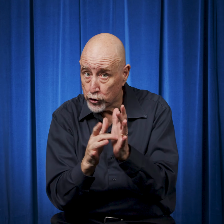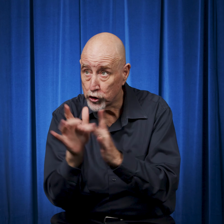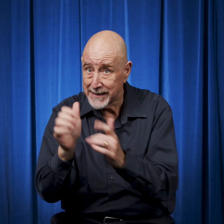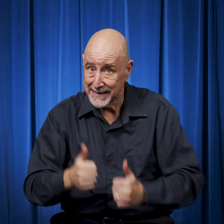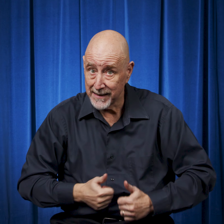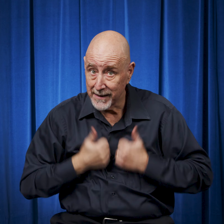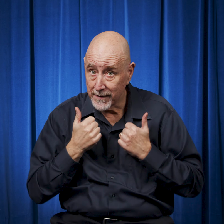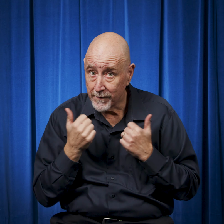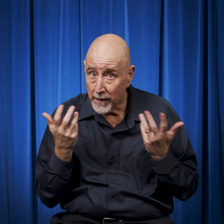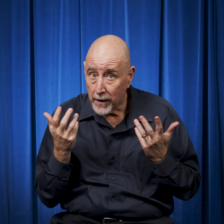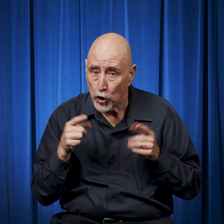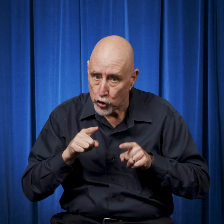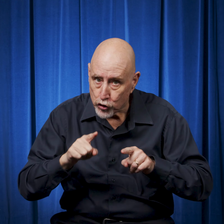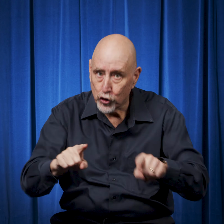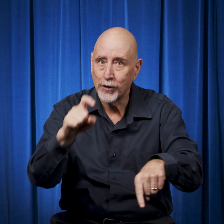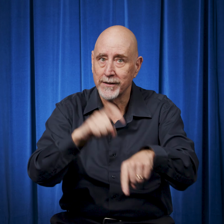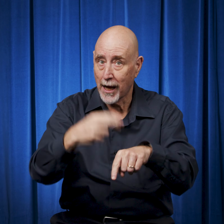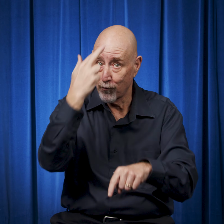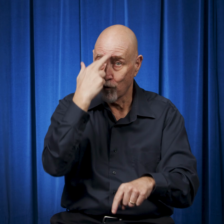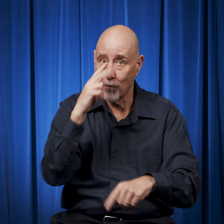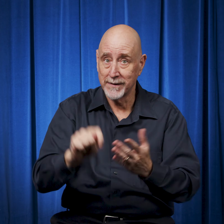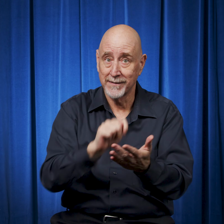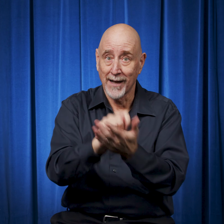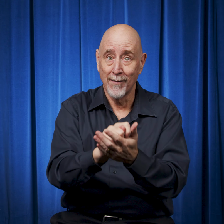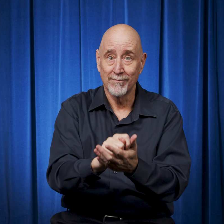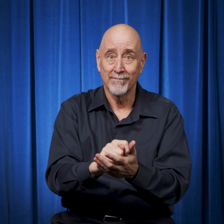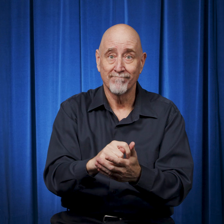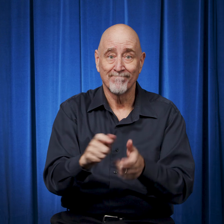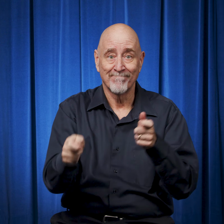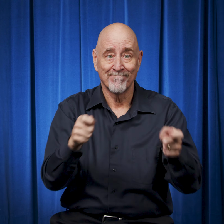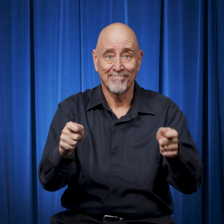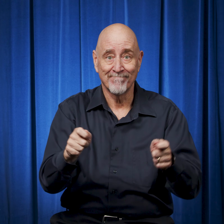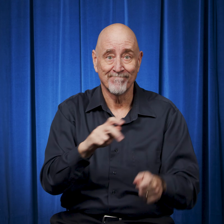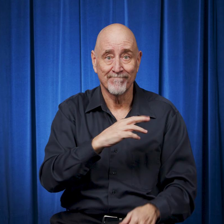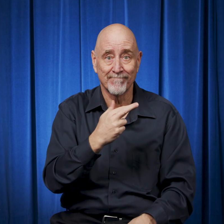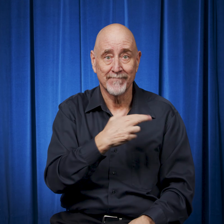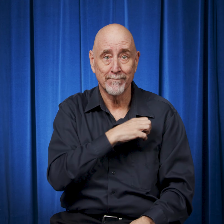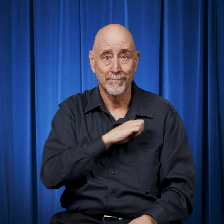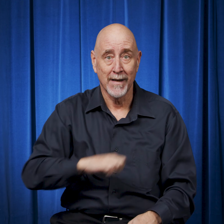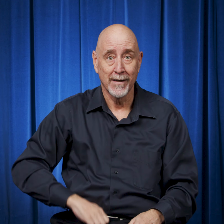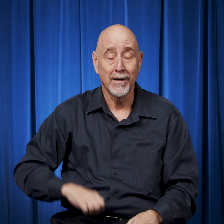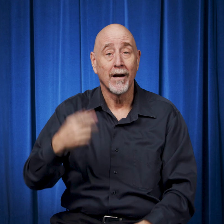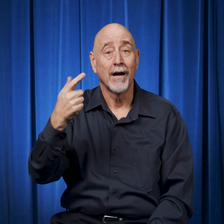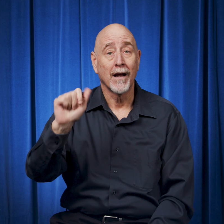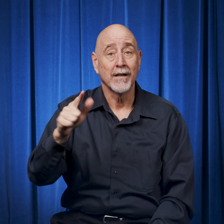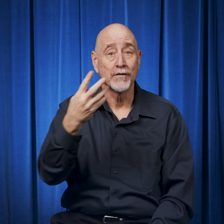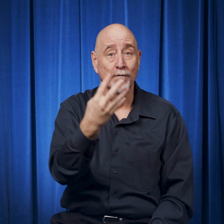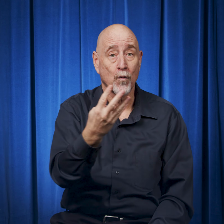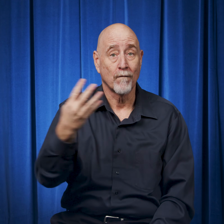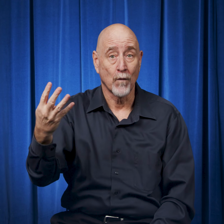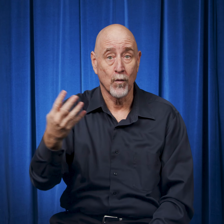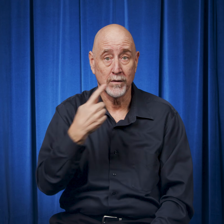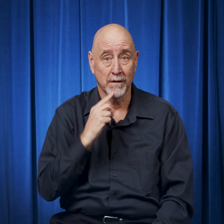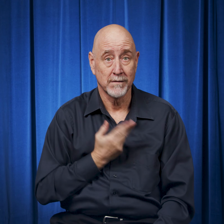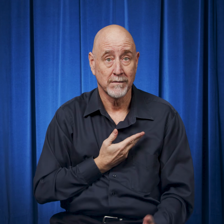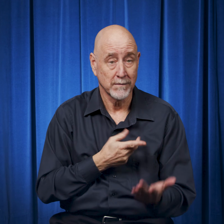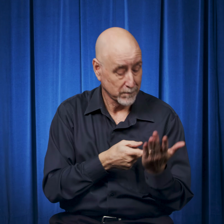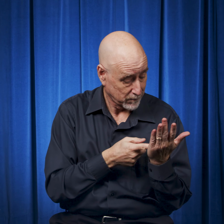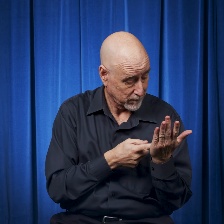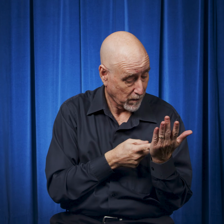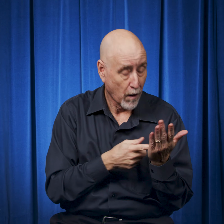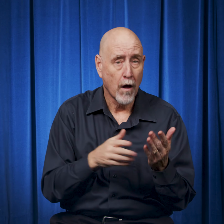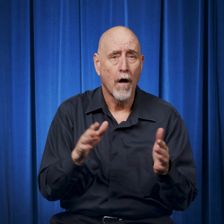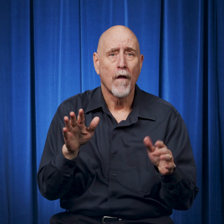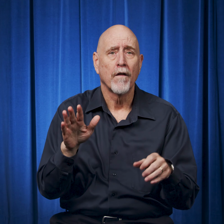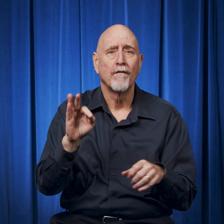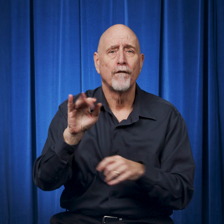lived during the time of the Roman Empire. Galatians 4, verse 4 says that when the fullness of